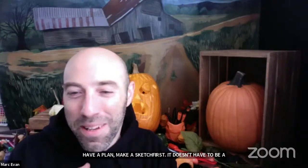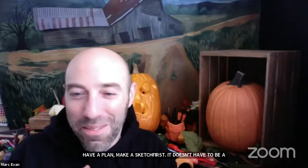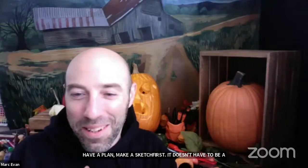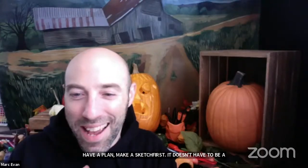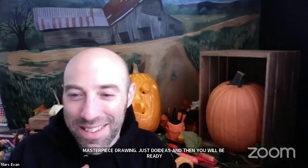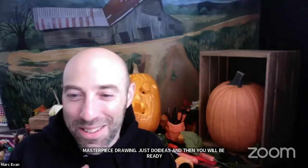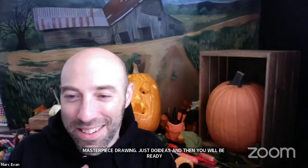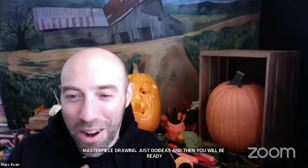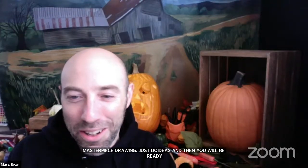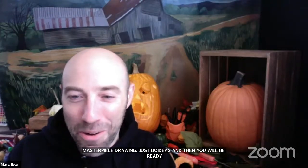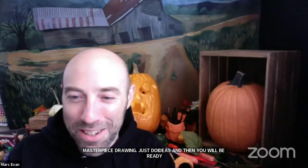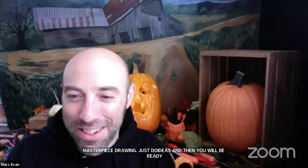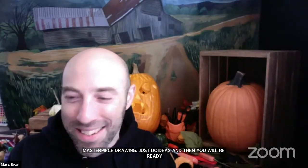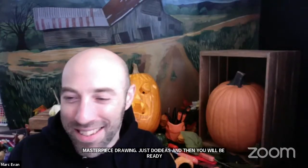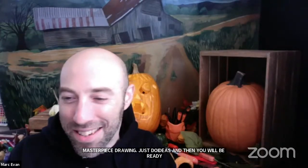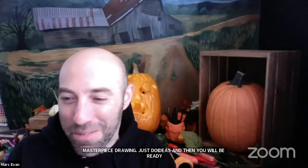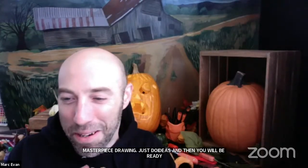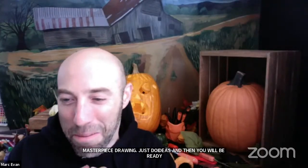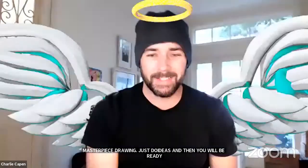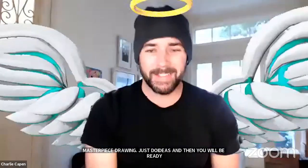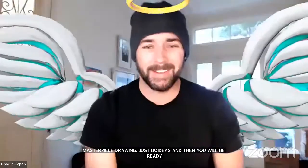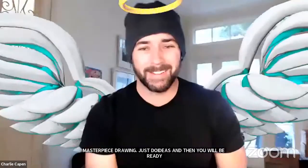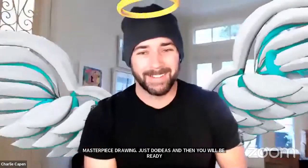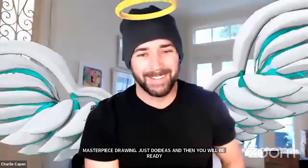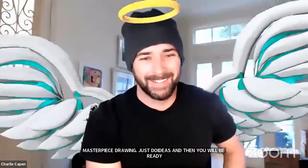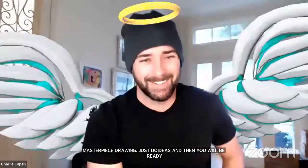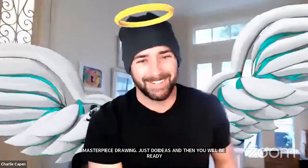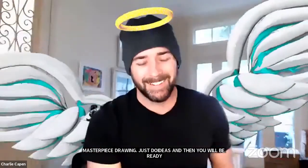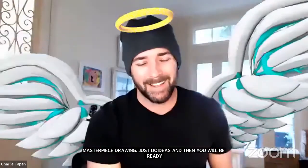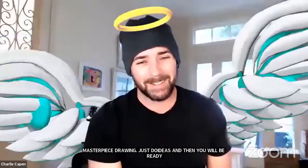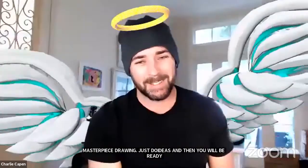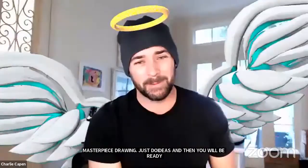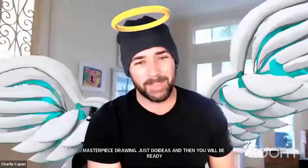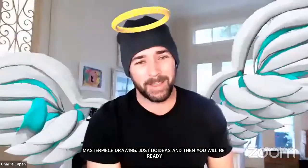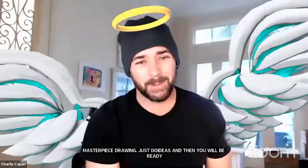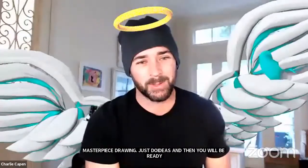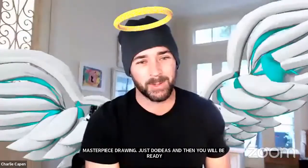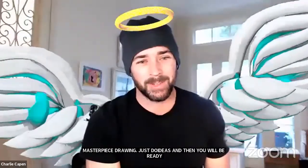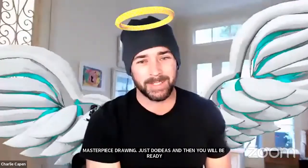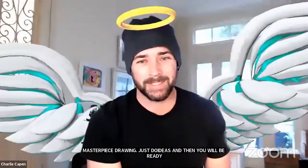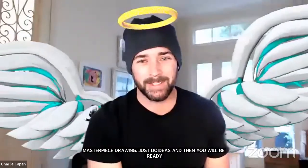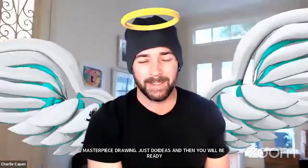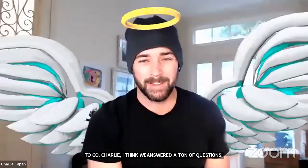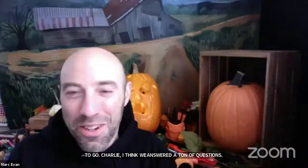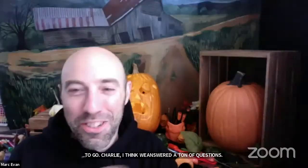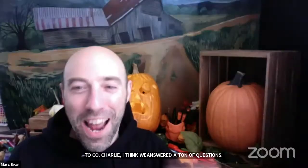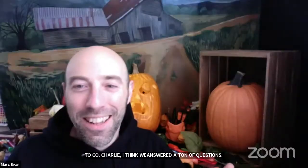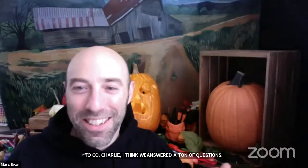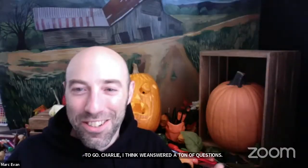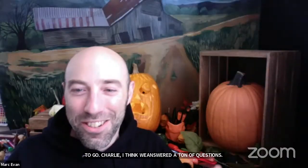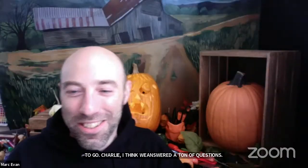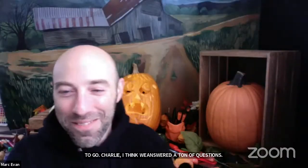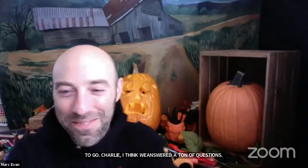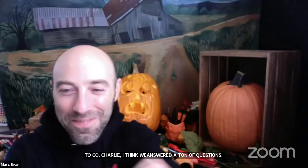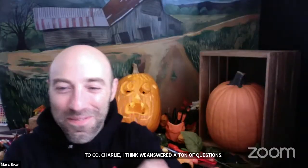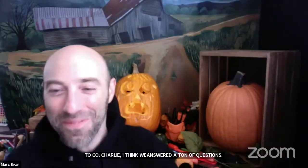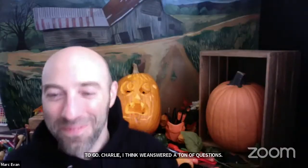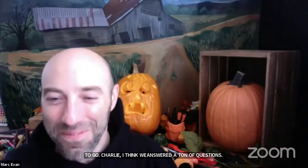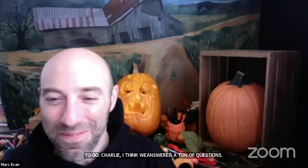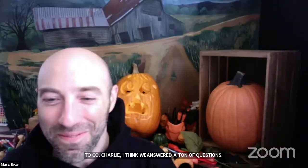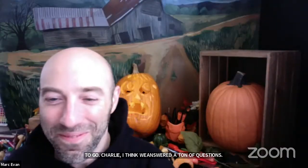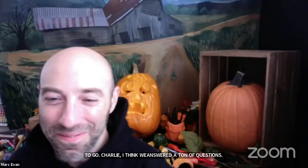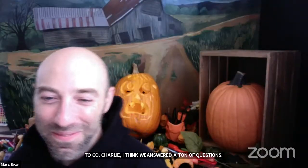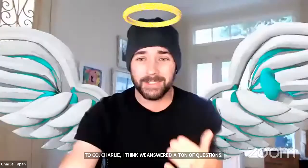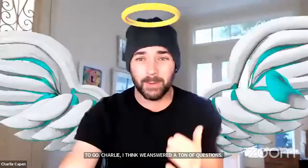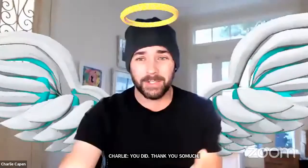think we answered a ton of questions. These have been You amazing. did. Awesome. Well, thank you so much. What's our challenge? Okay,